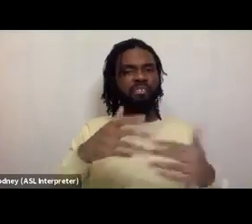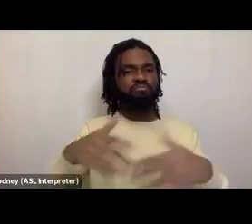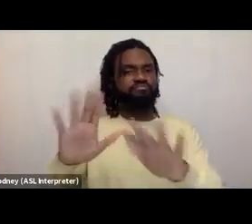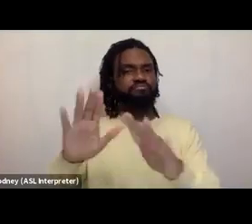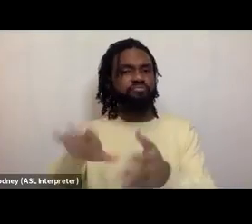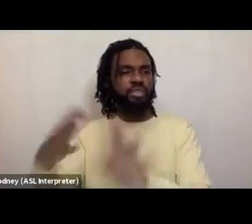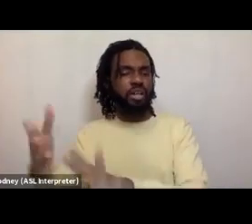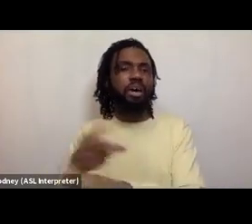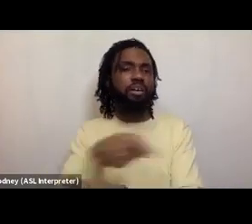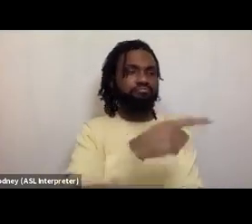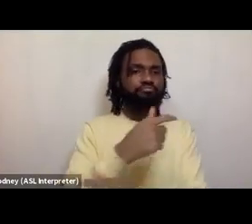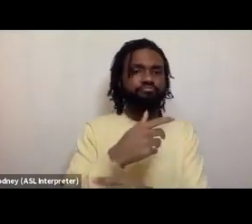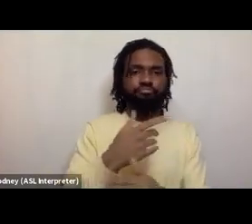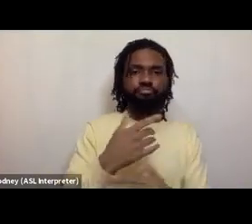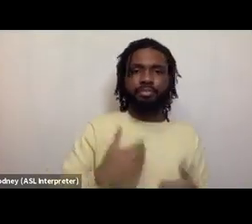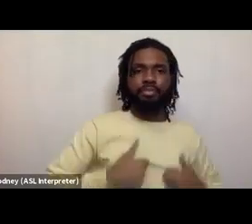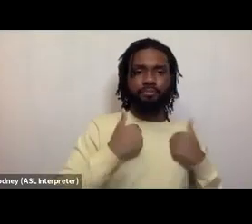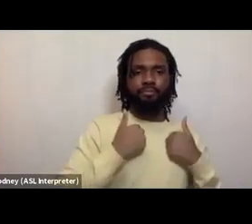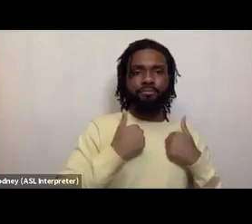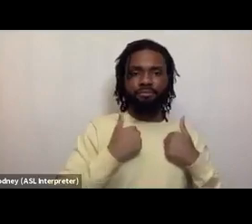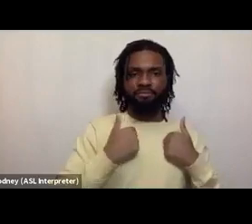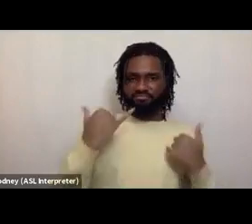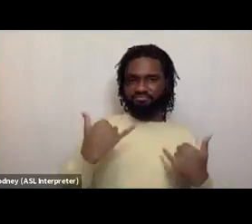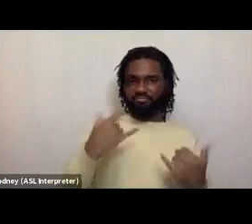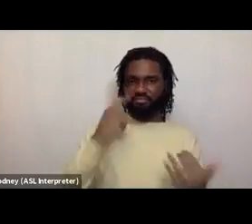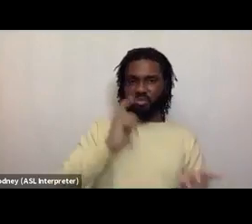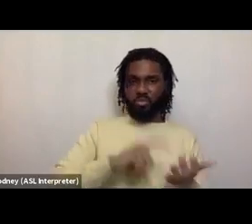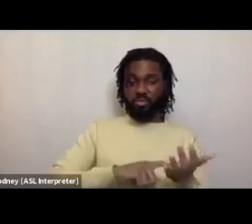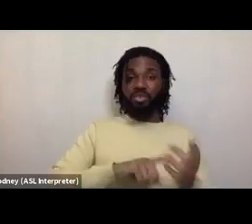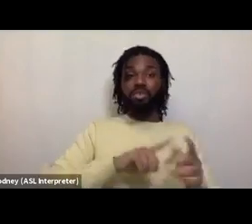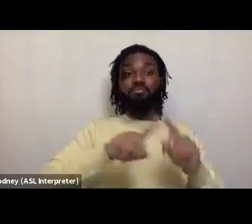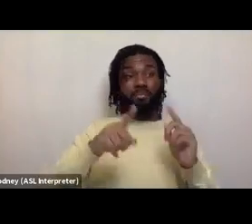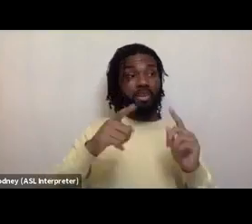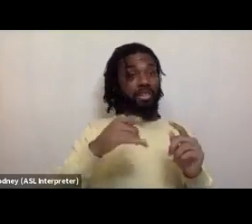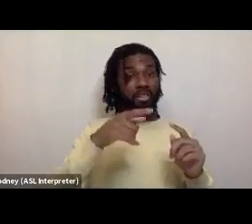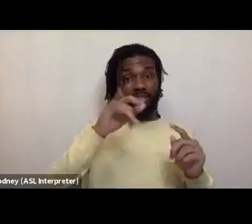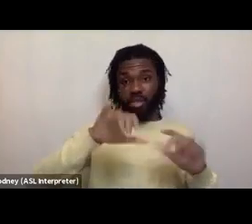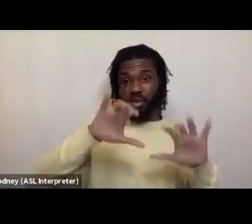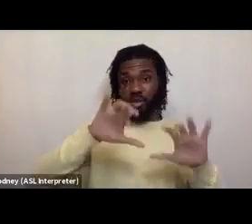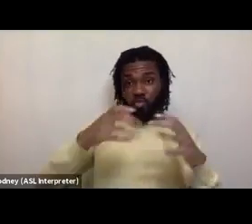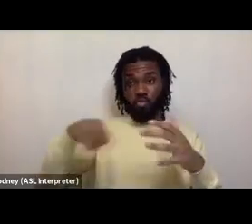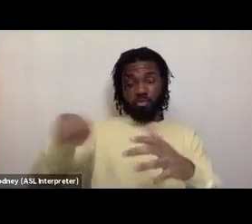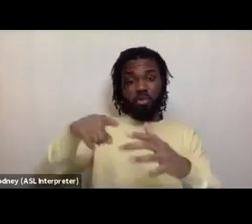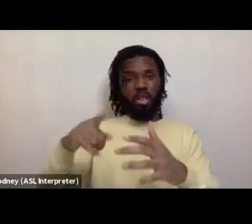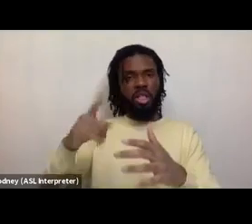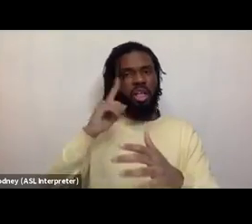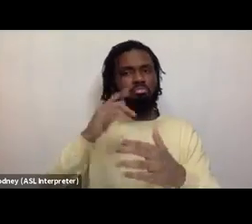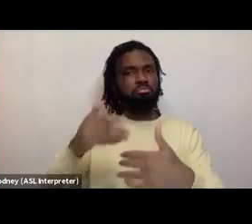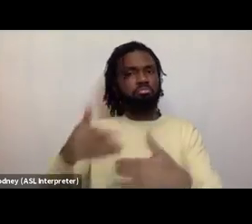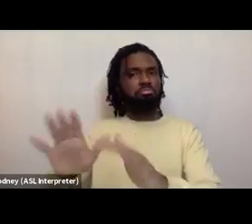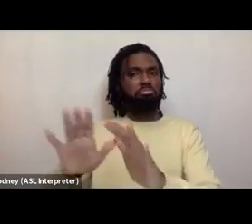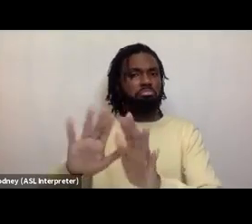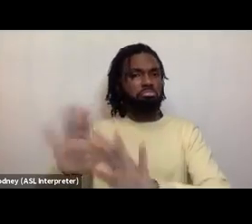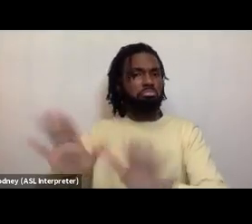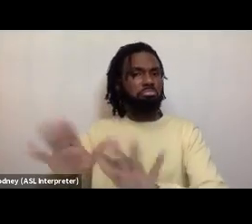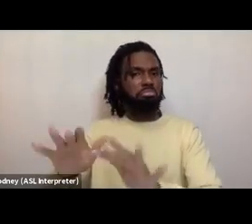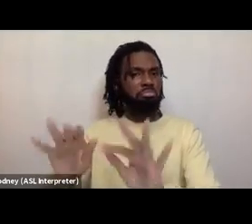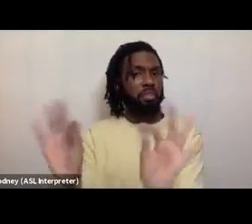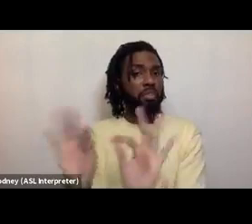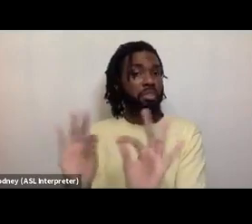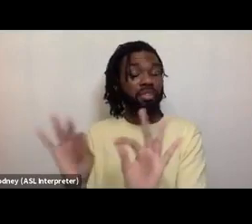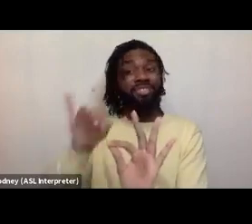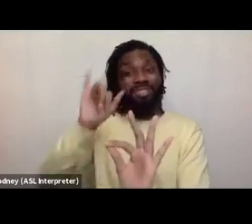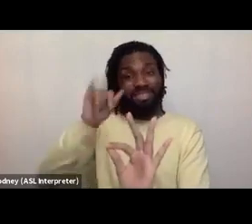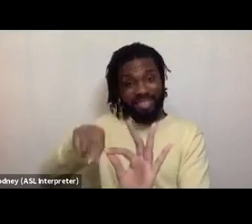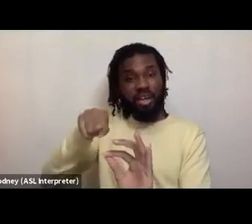But at the same time, the very groups that are being determined disposable are also the groups that